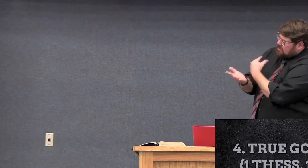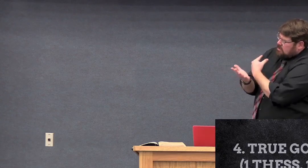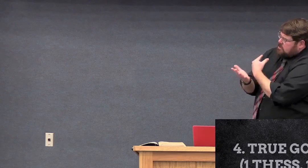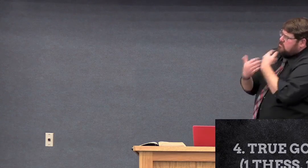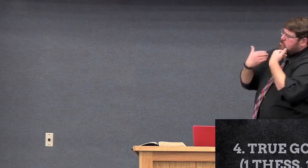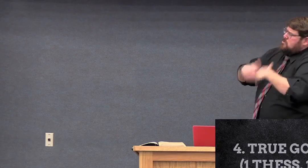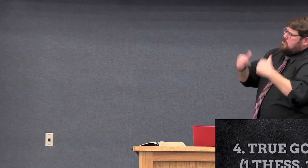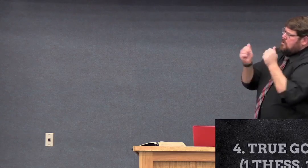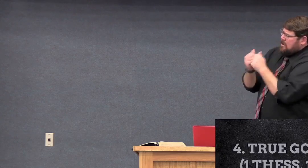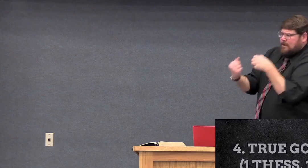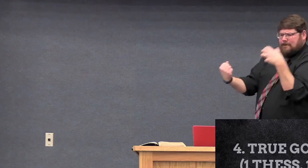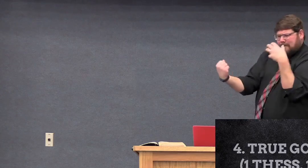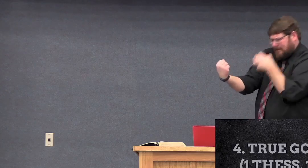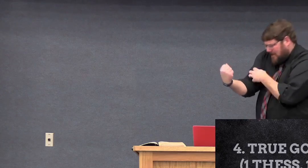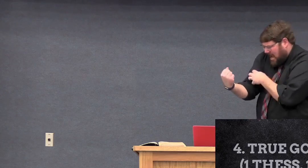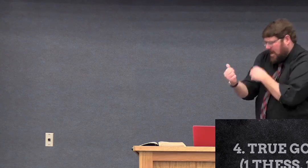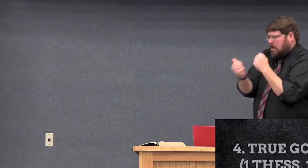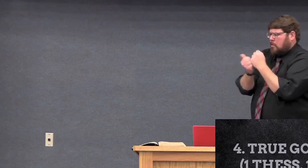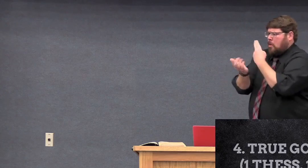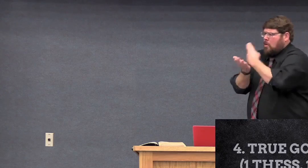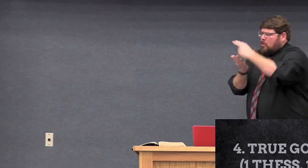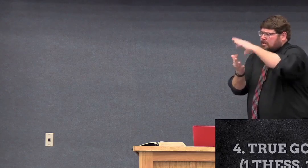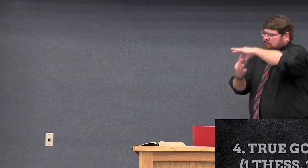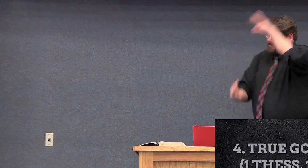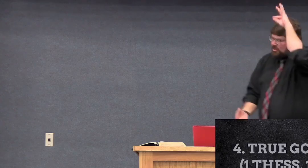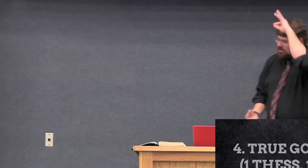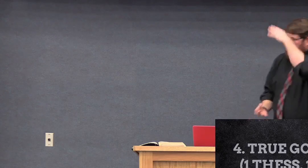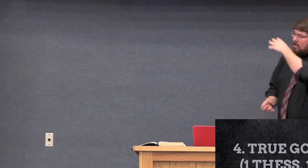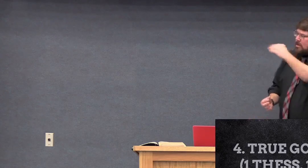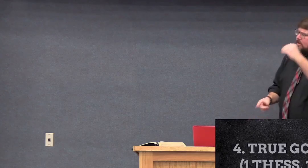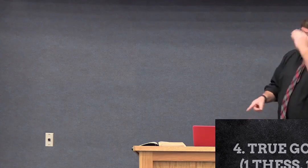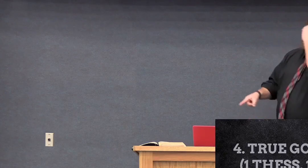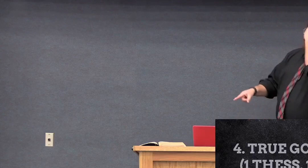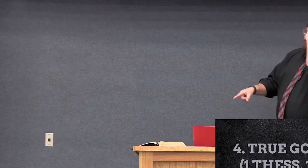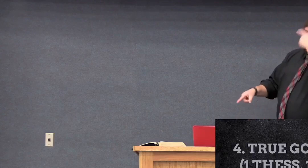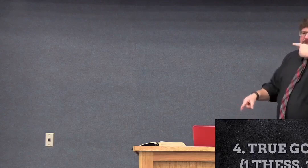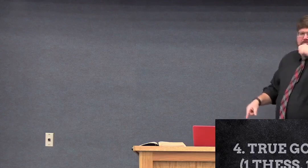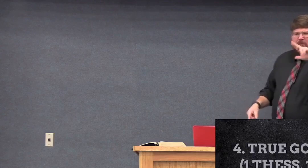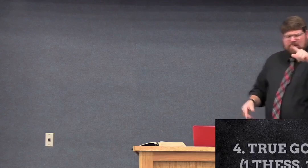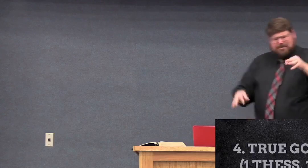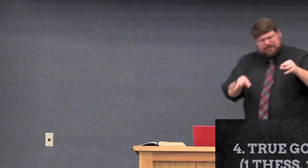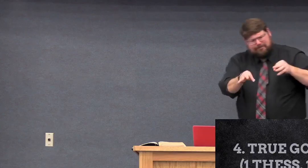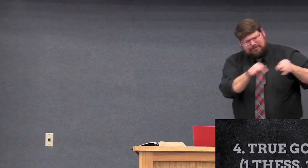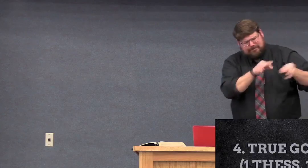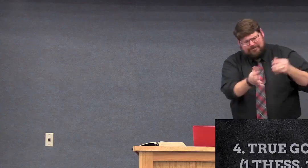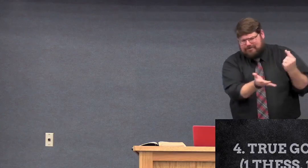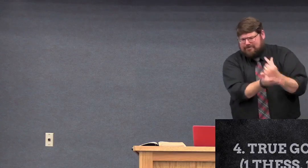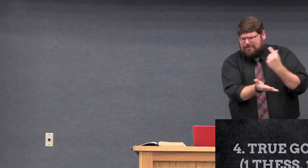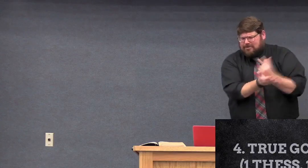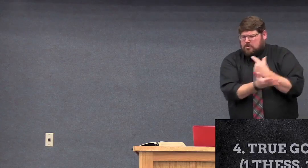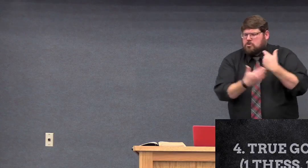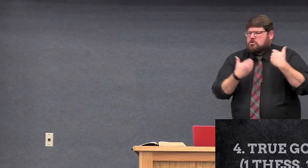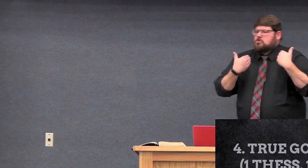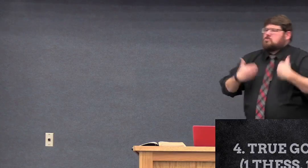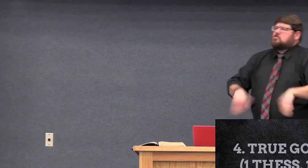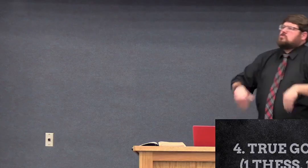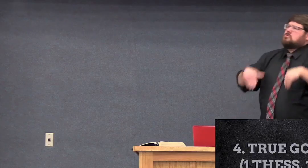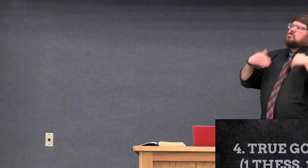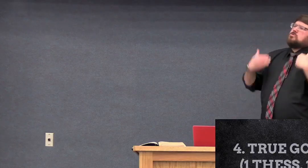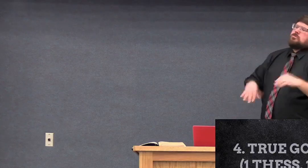So the Thessalonians, also the mark of an established church is that they have the true gospel. Paul explained the gospel